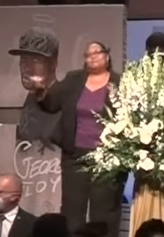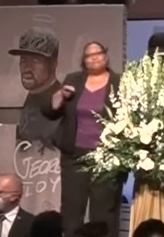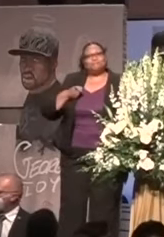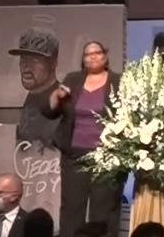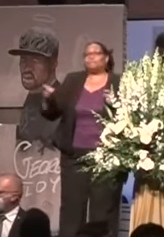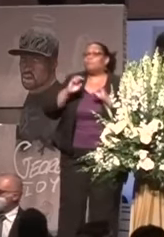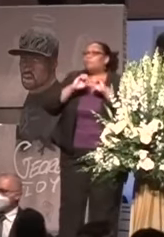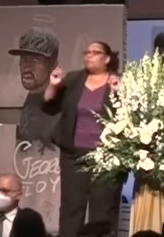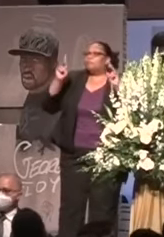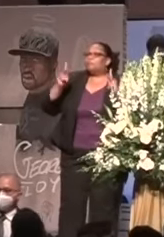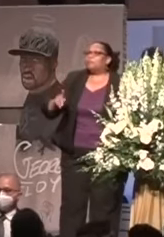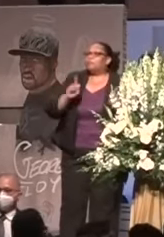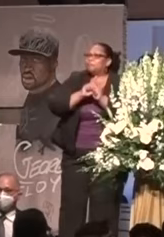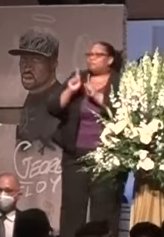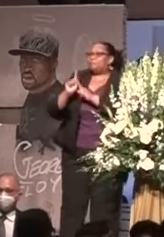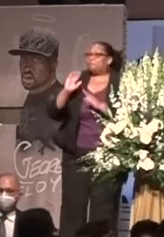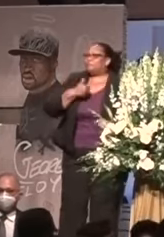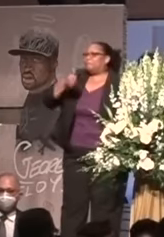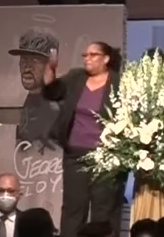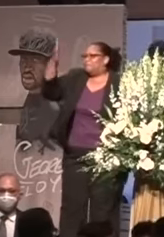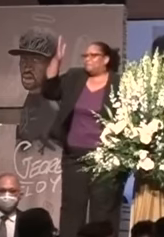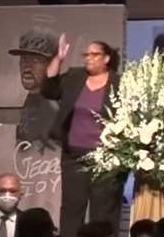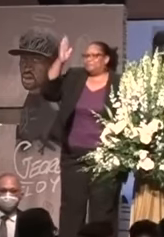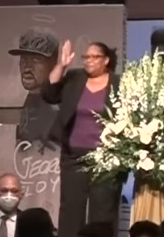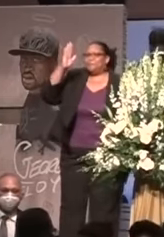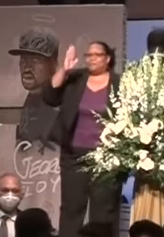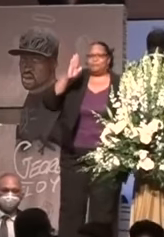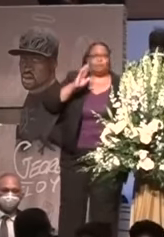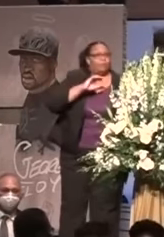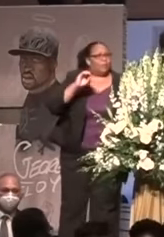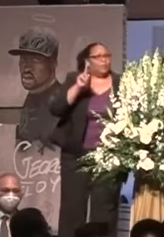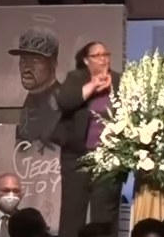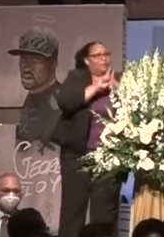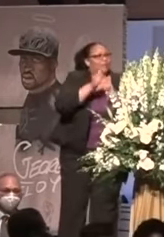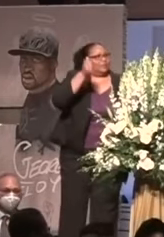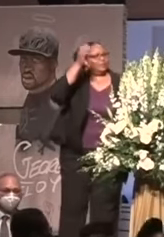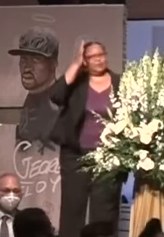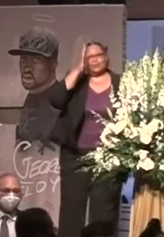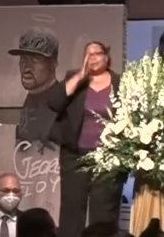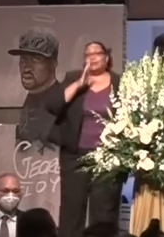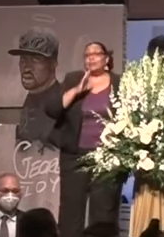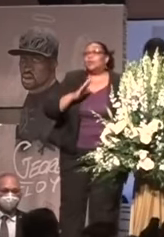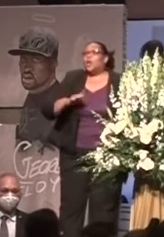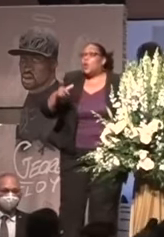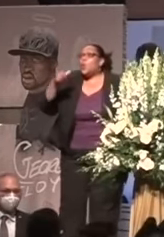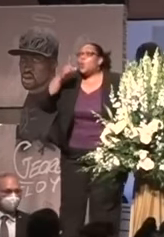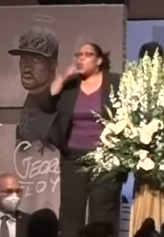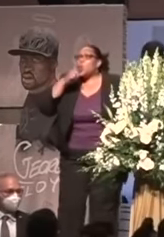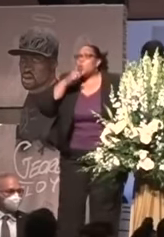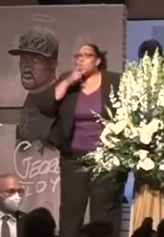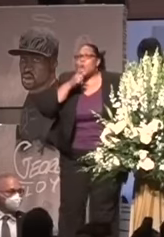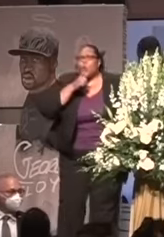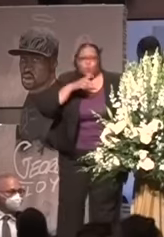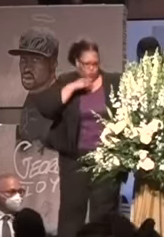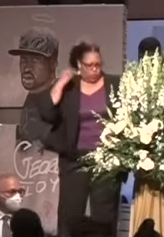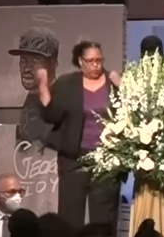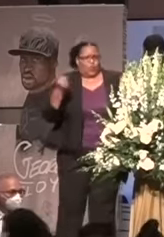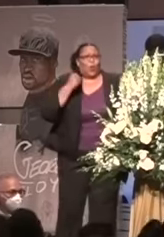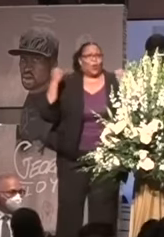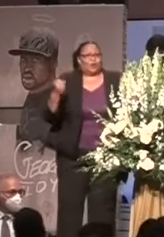he reigns. Nobody like our God. Nobody like our God. Who get